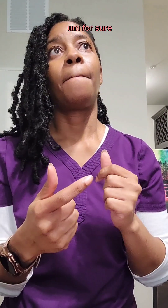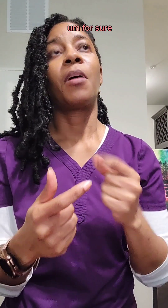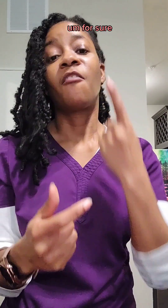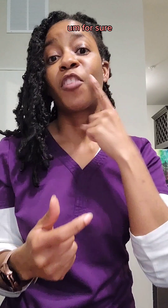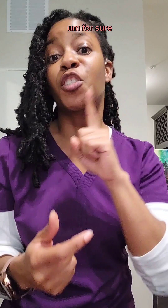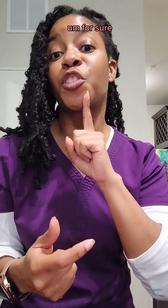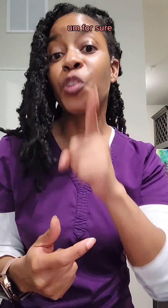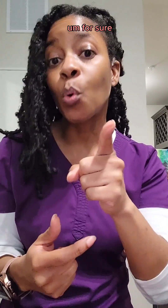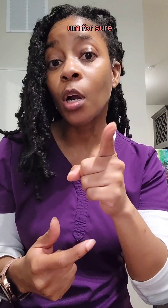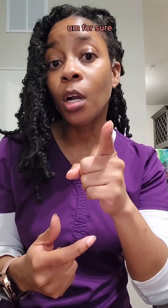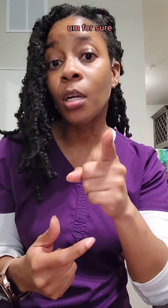for sure,